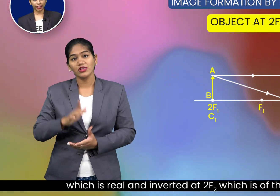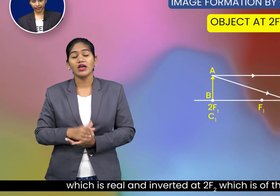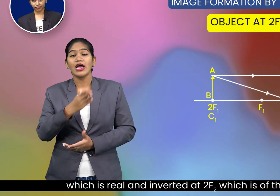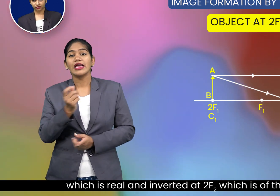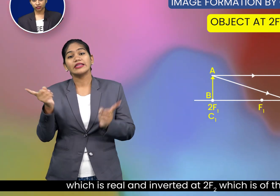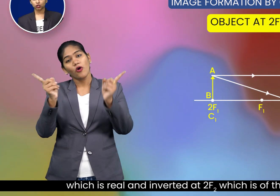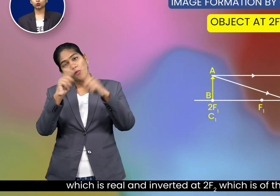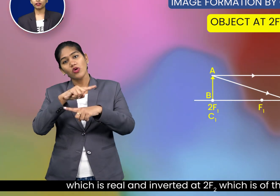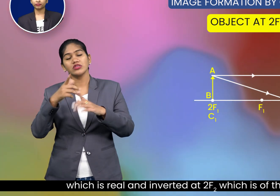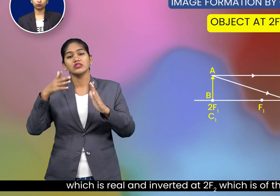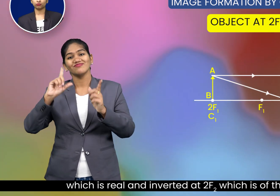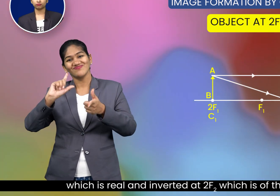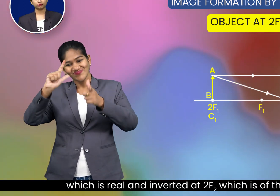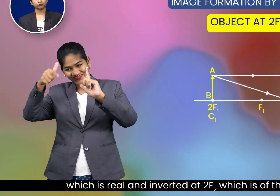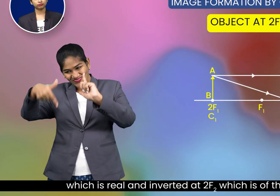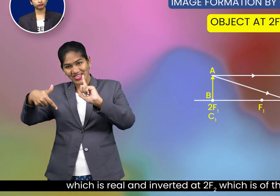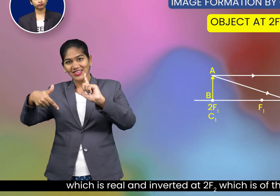at 2f2,